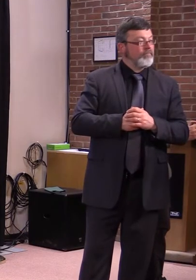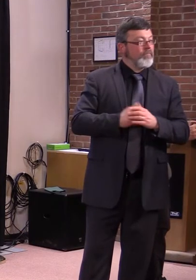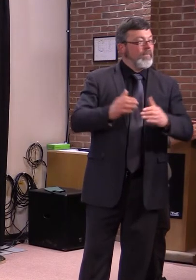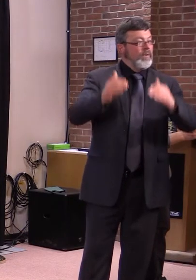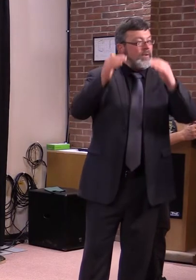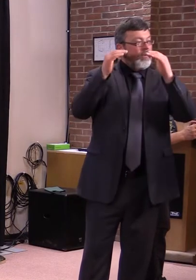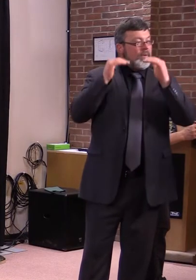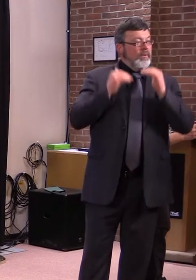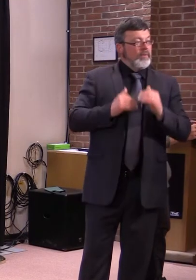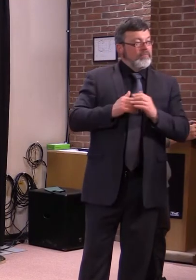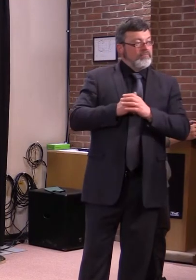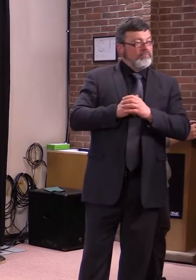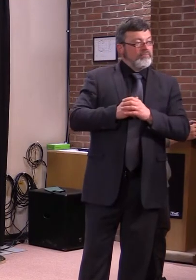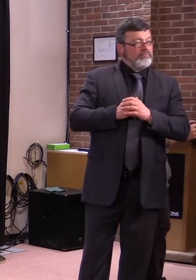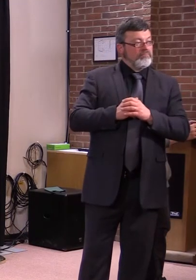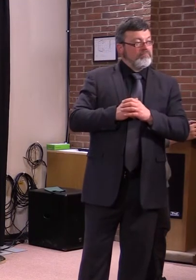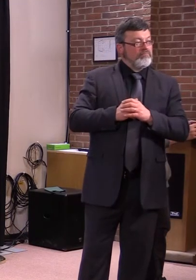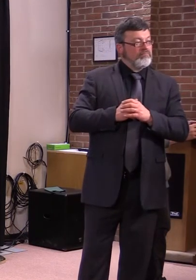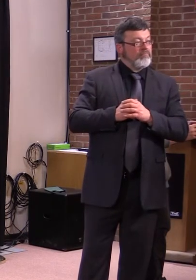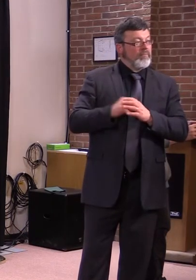Tom Davis, Compass, Vermont.